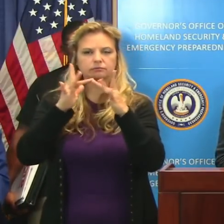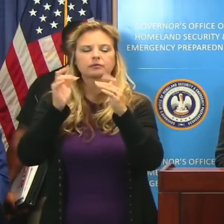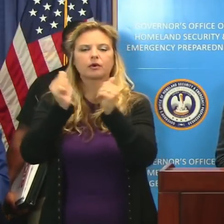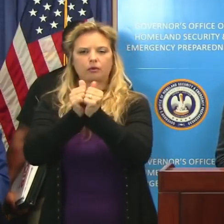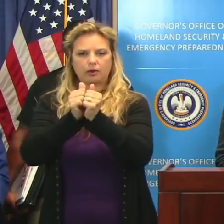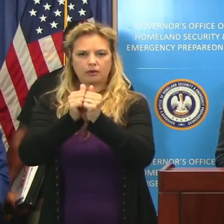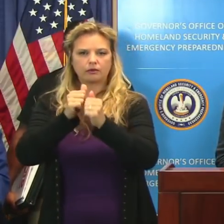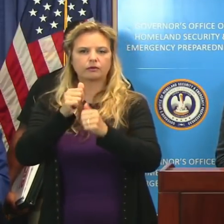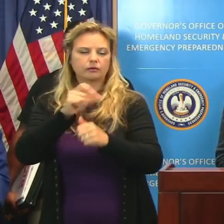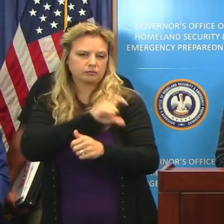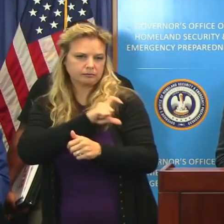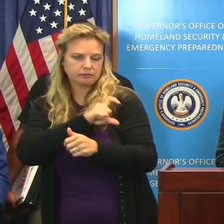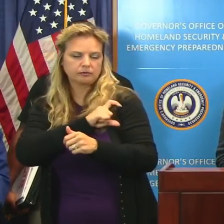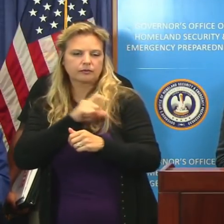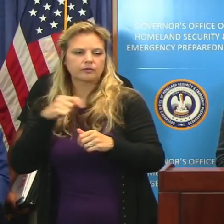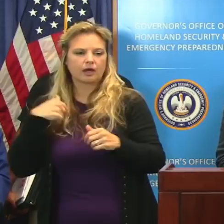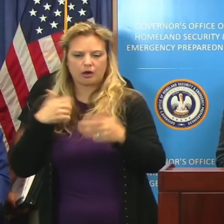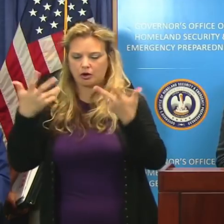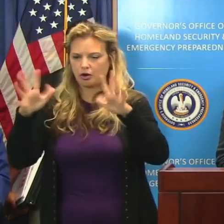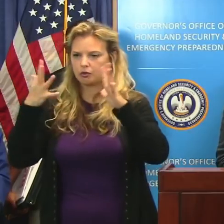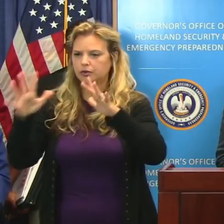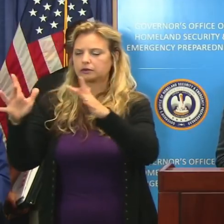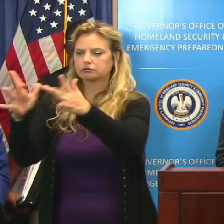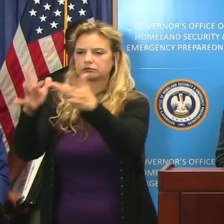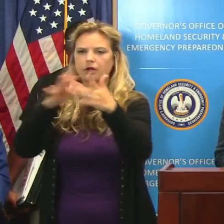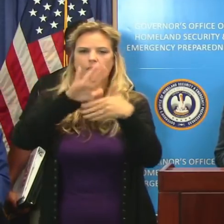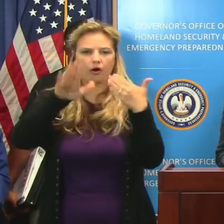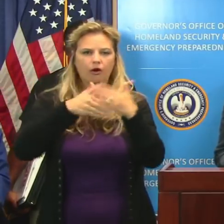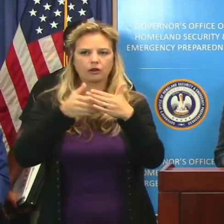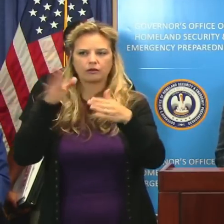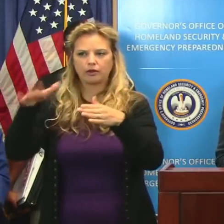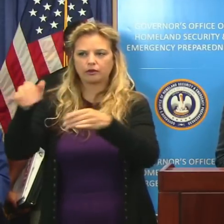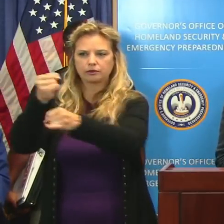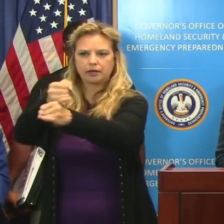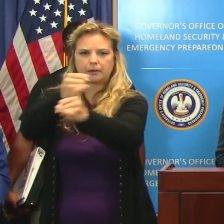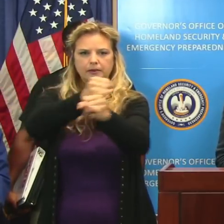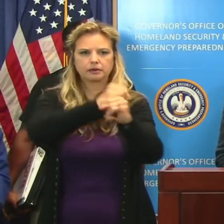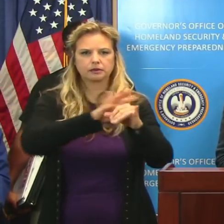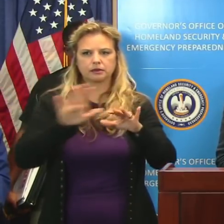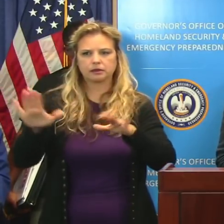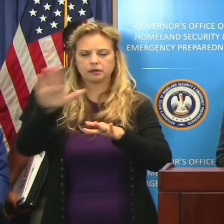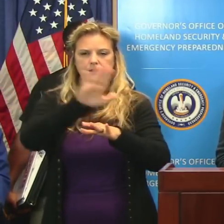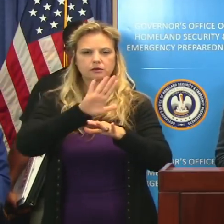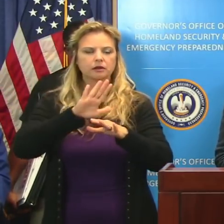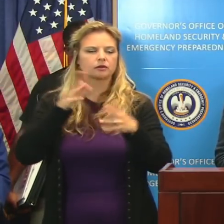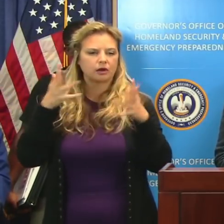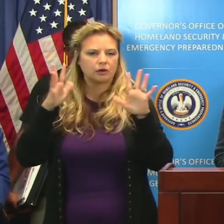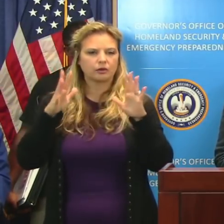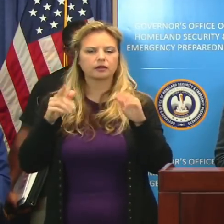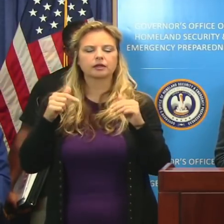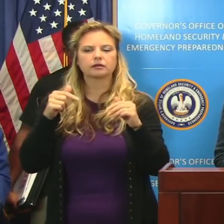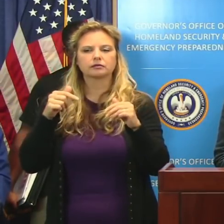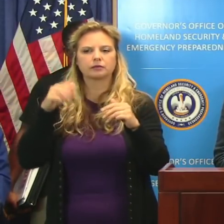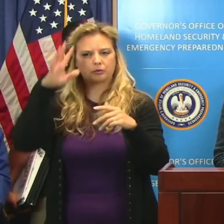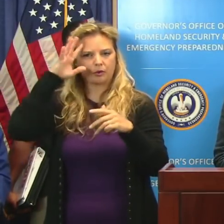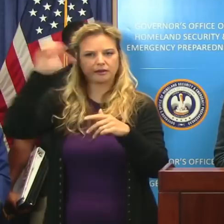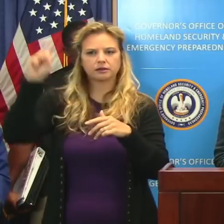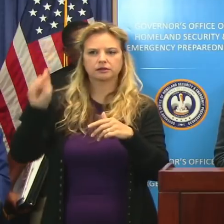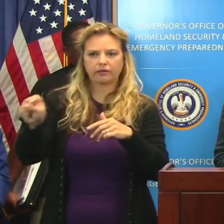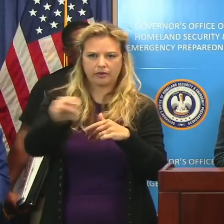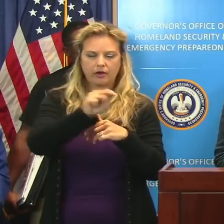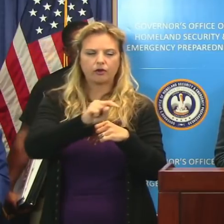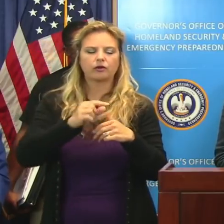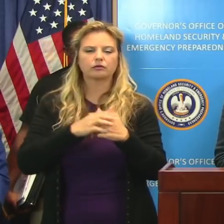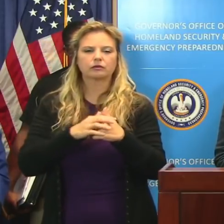I have spoken to all of the system presidents today. They are, of course, in close contact with the campus presidents. We